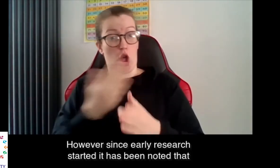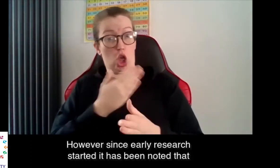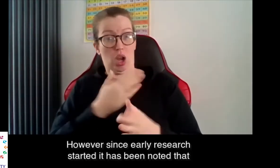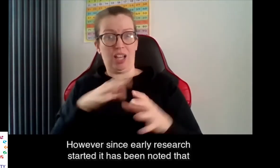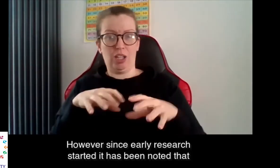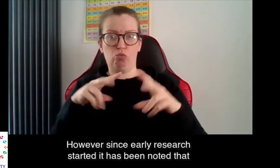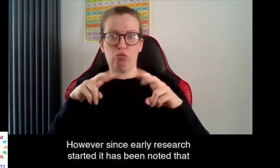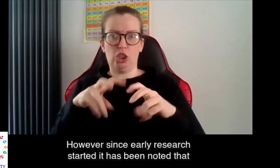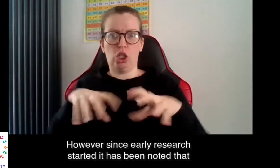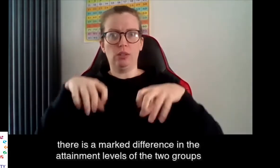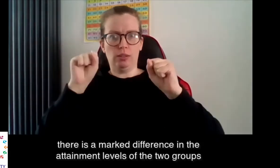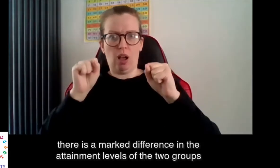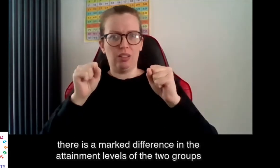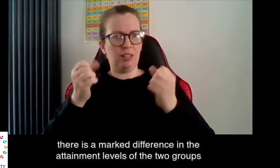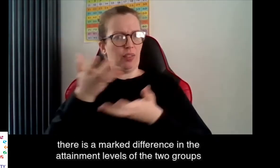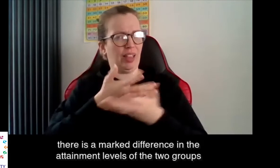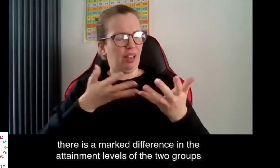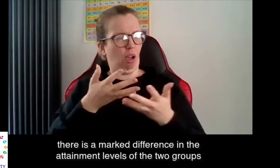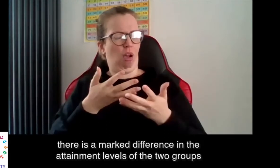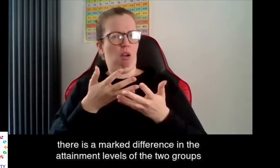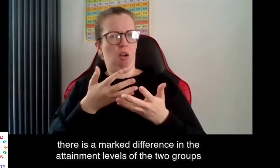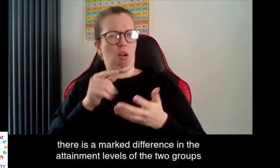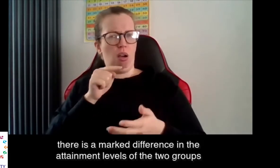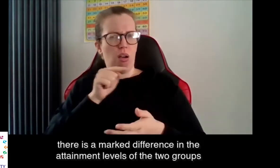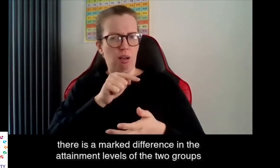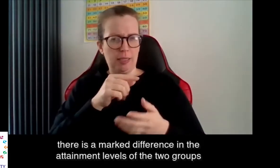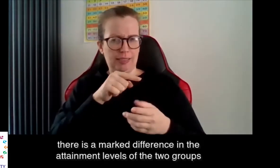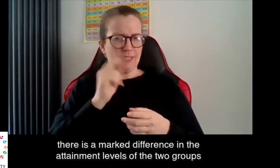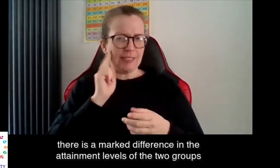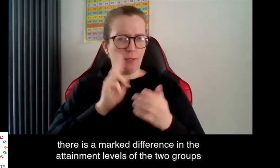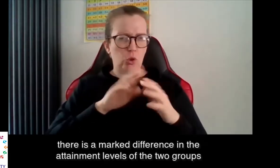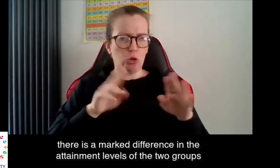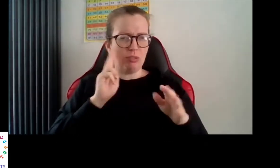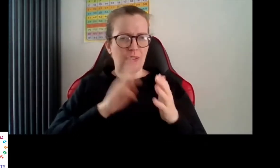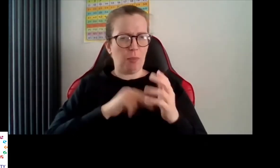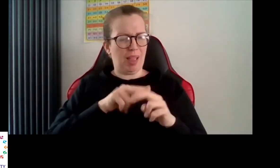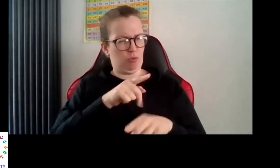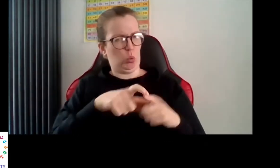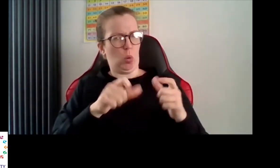been noted that there is a marked difference in the attainment levels of the two groups.